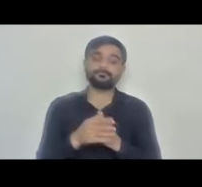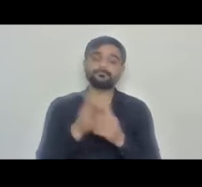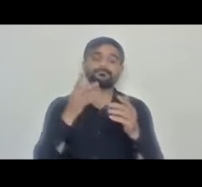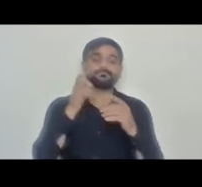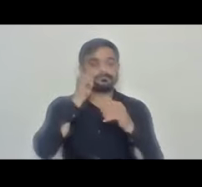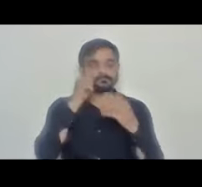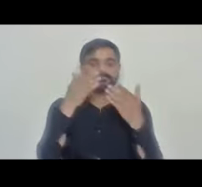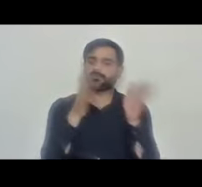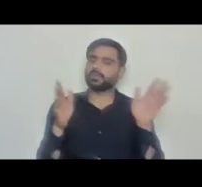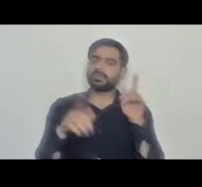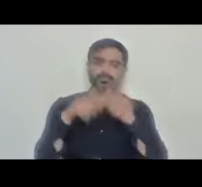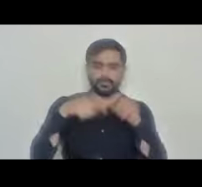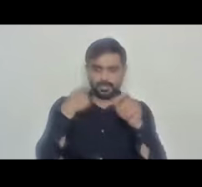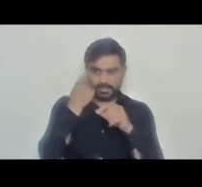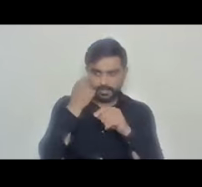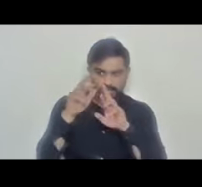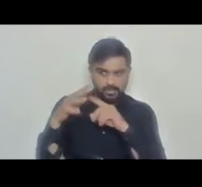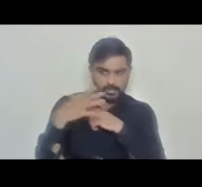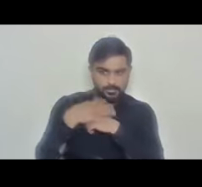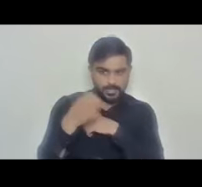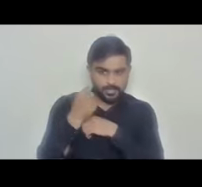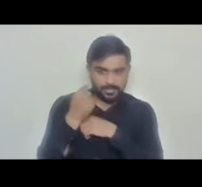general public. Are you getting my point?